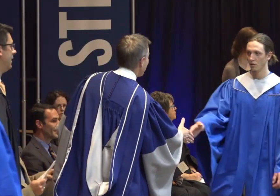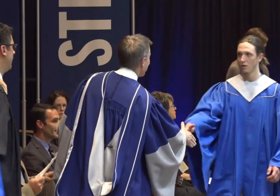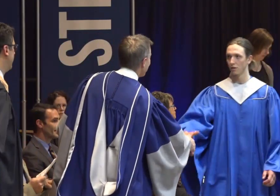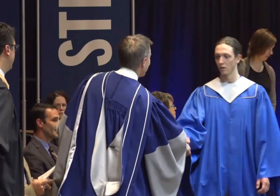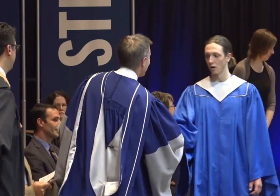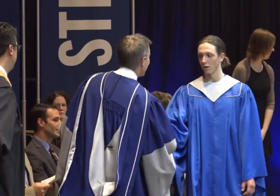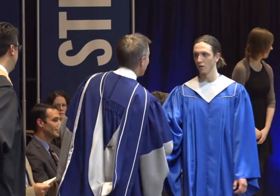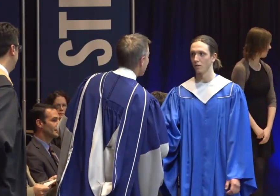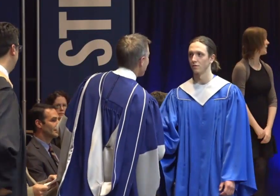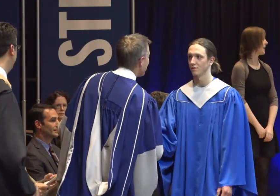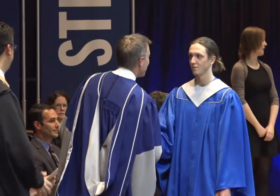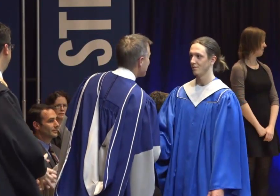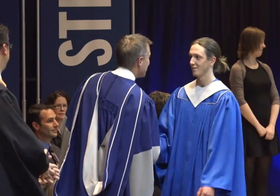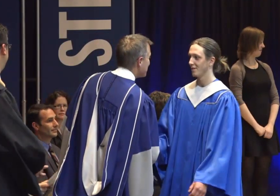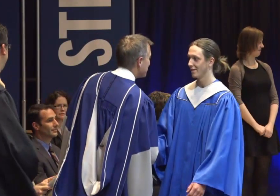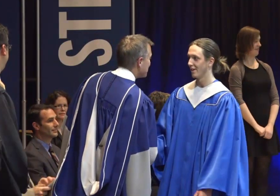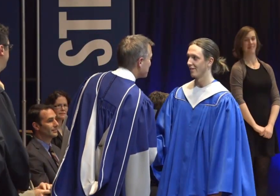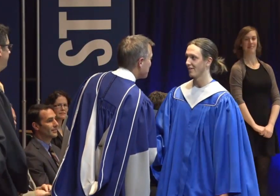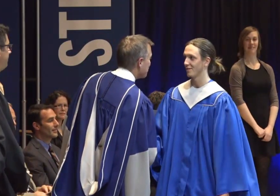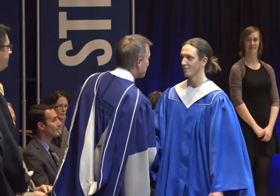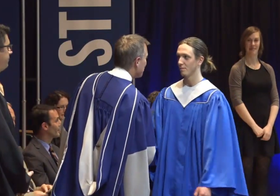You saw the red card too, eh?